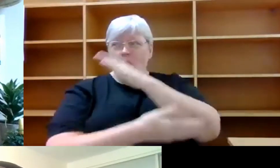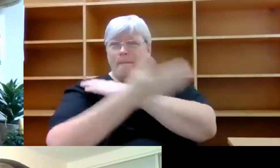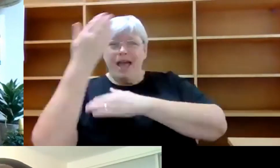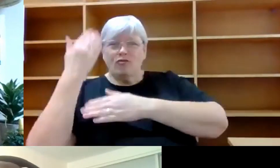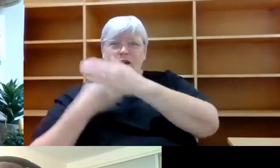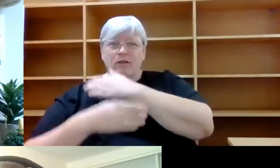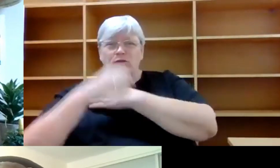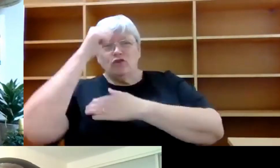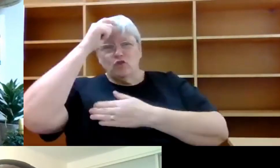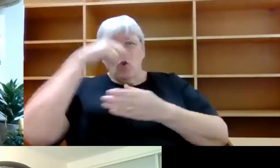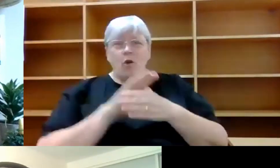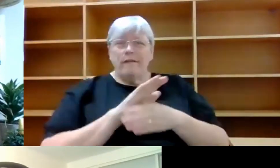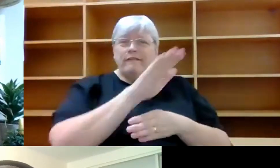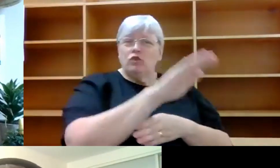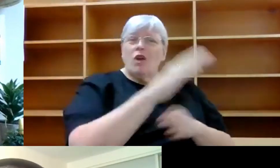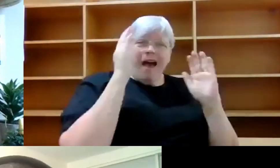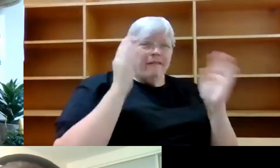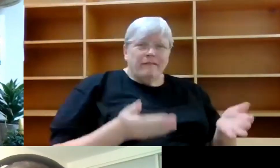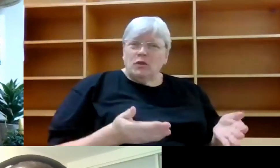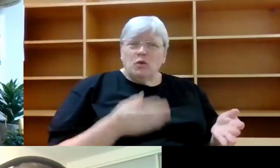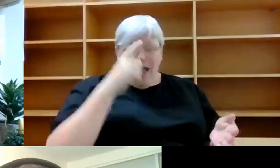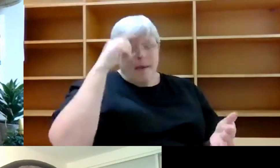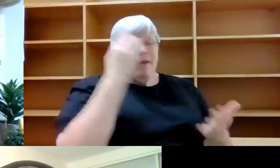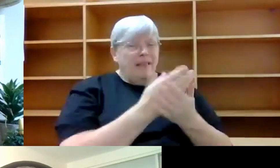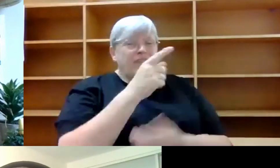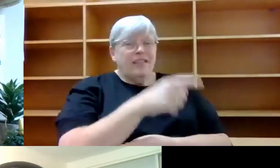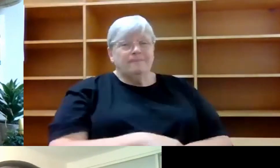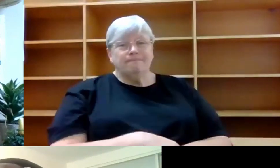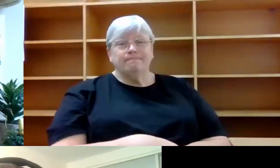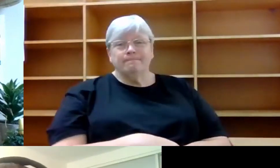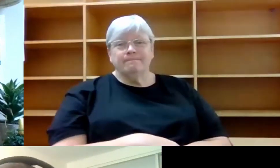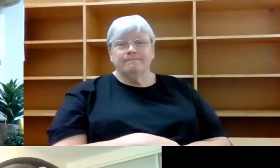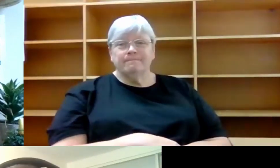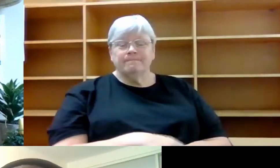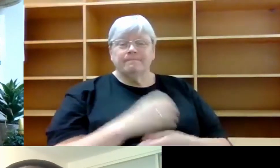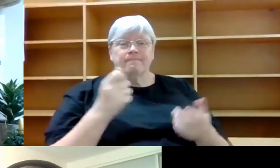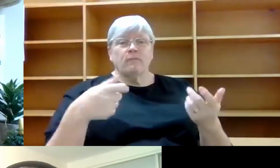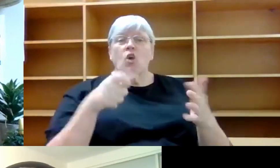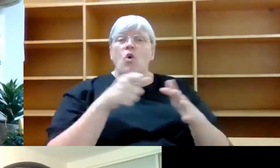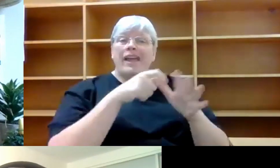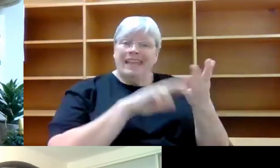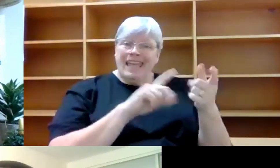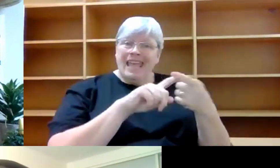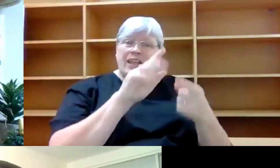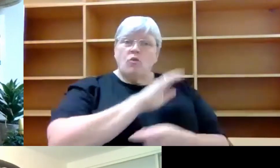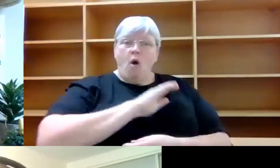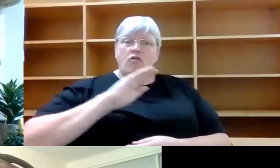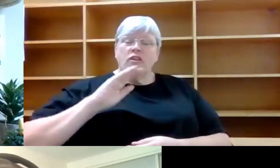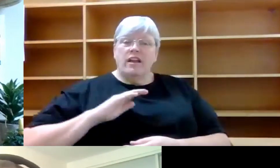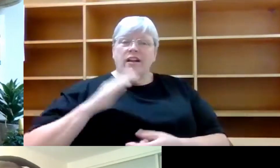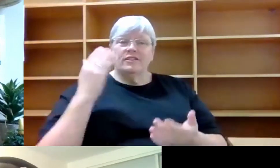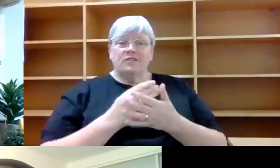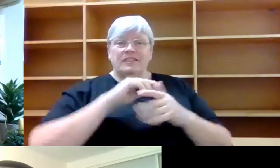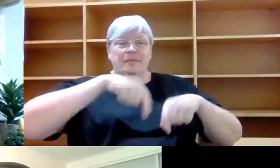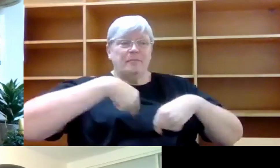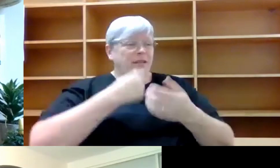And I believe in that kind of thing. And so Kane Warriors, as I mentioned earlier, is like me coming full